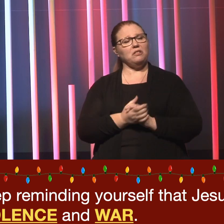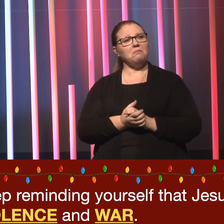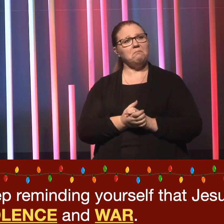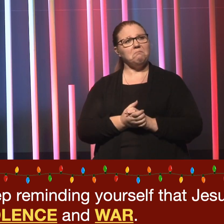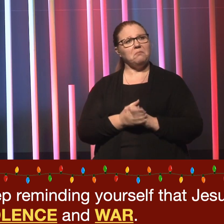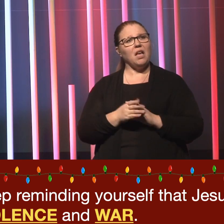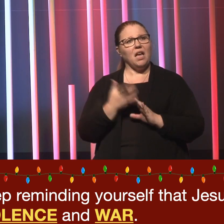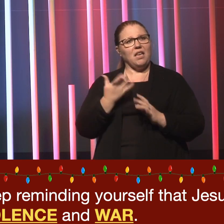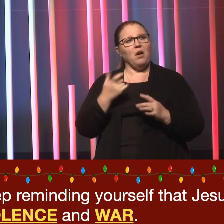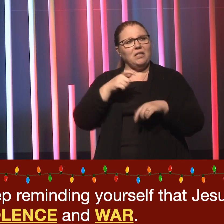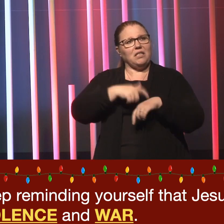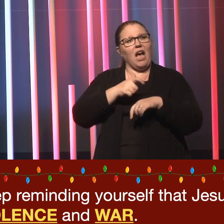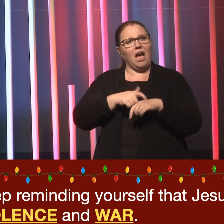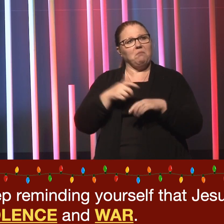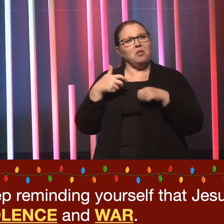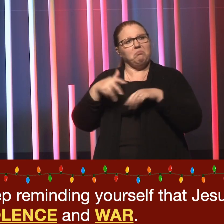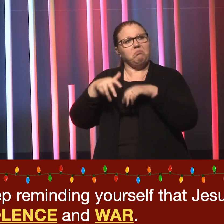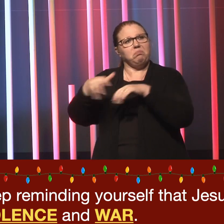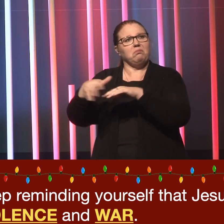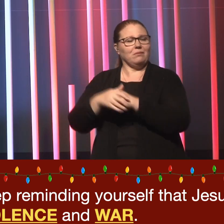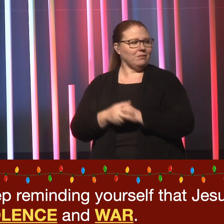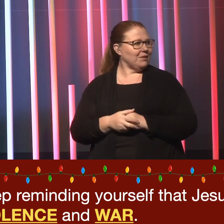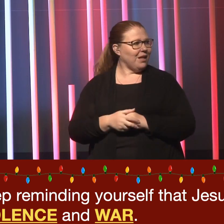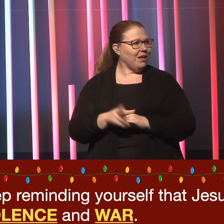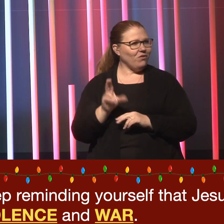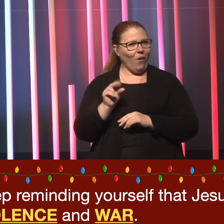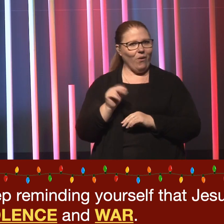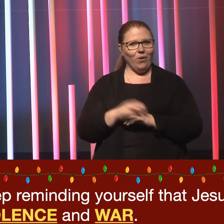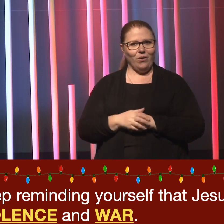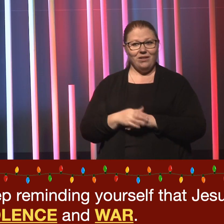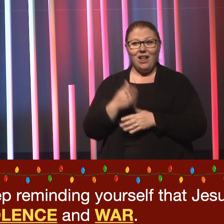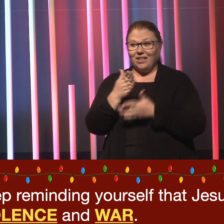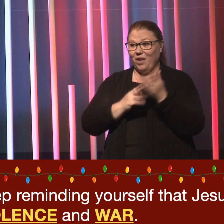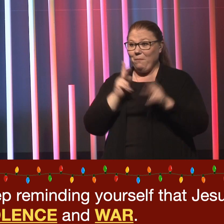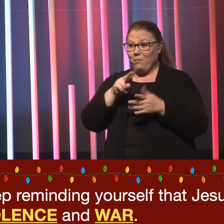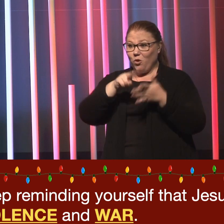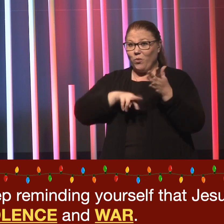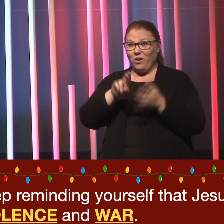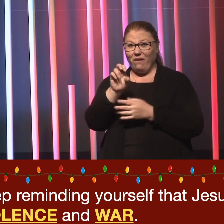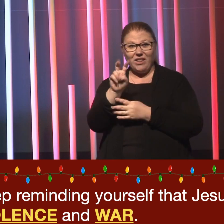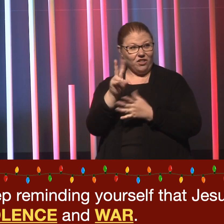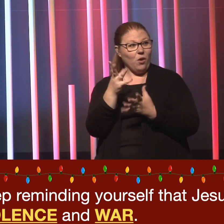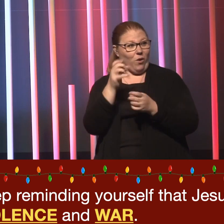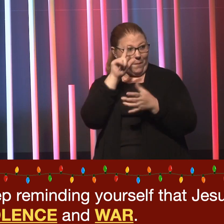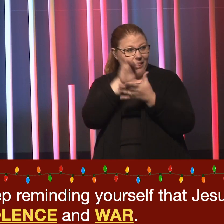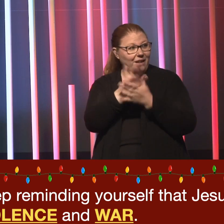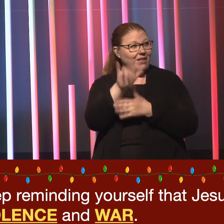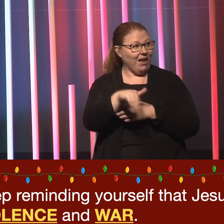up. I know that there's a reading of Revelation that wants to believe that.